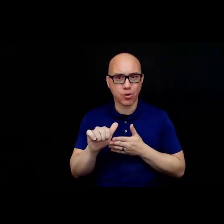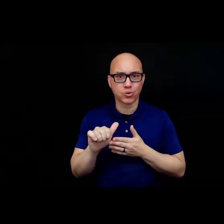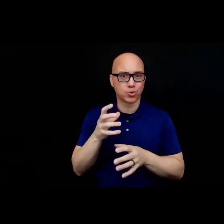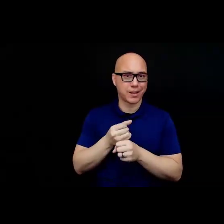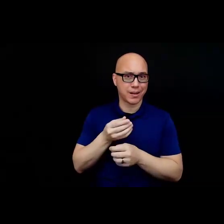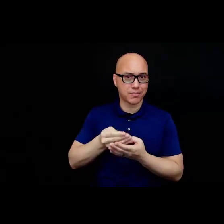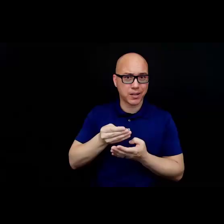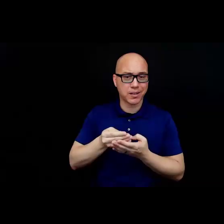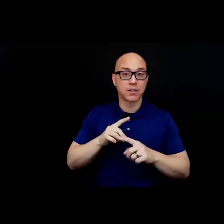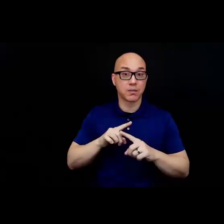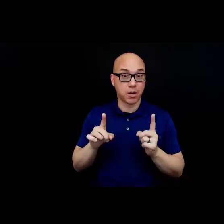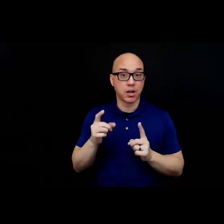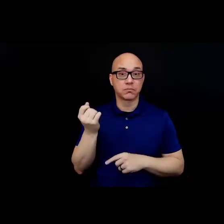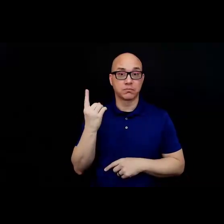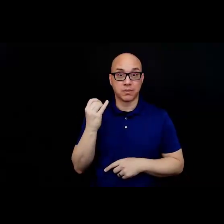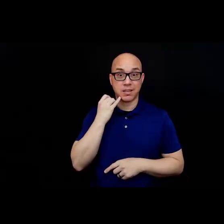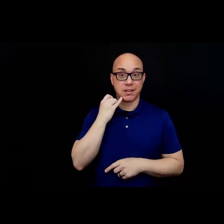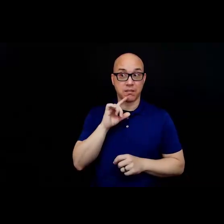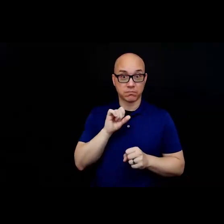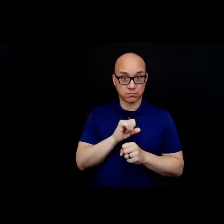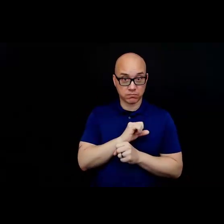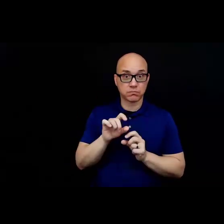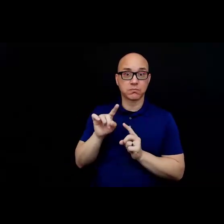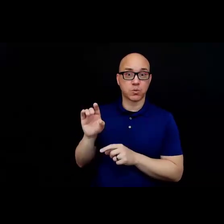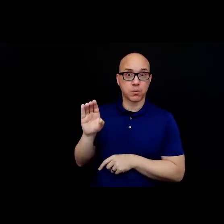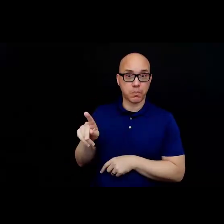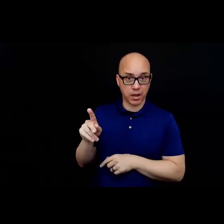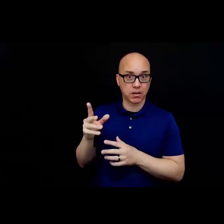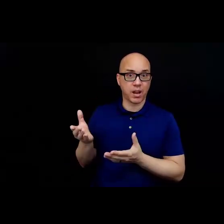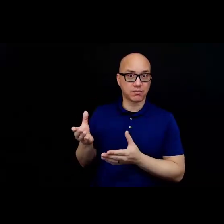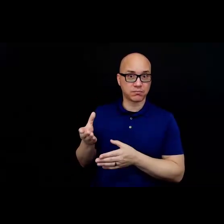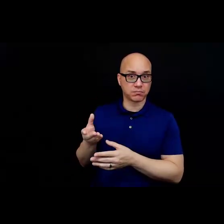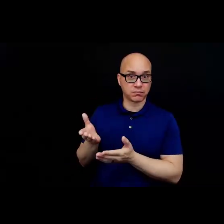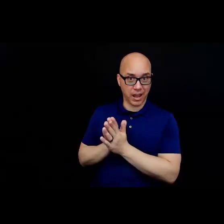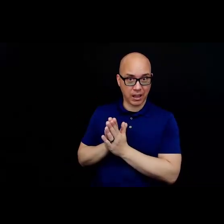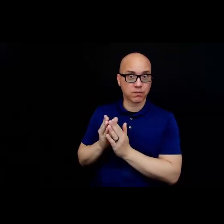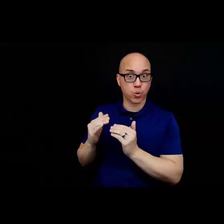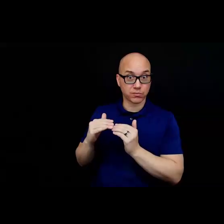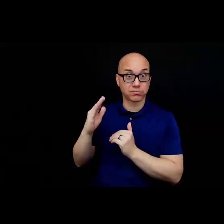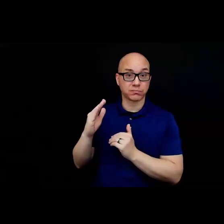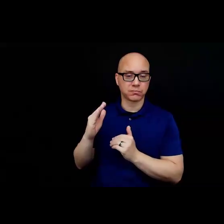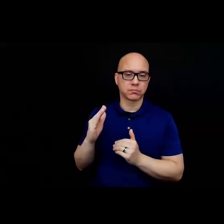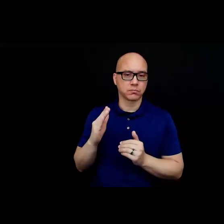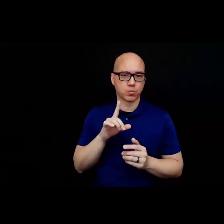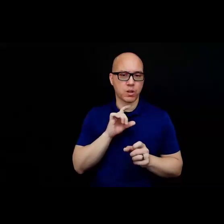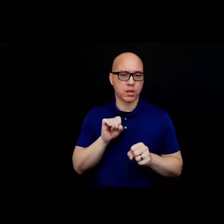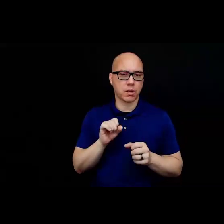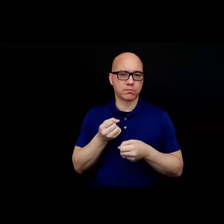hurts you when you're looking to get higher loan amounts. And